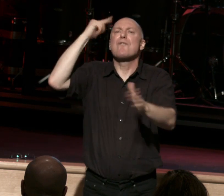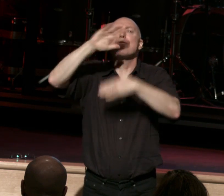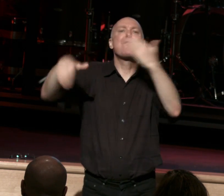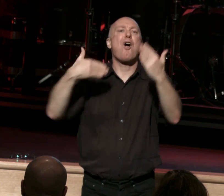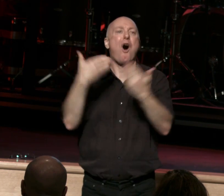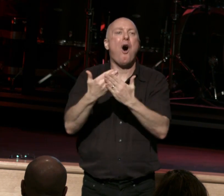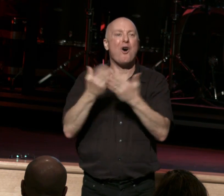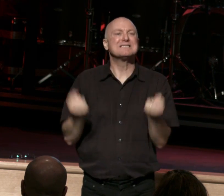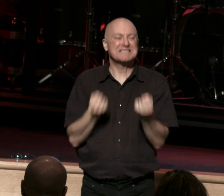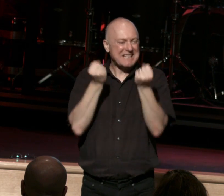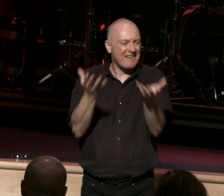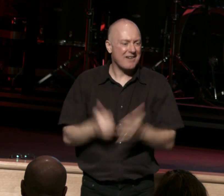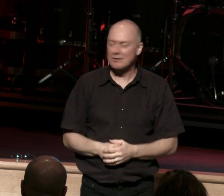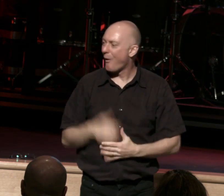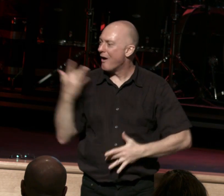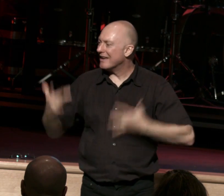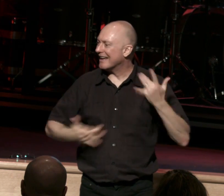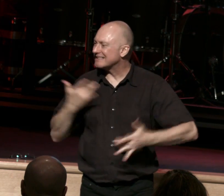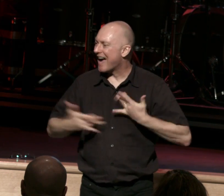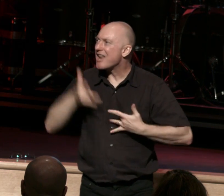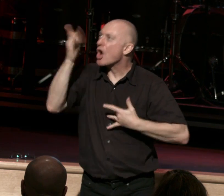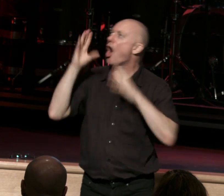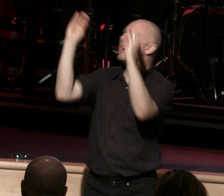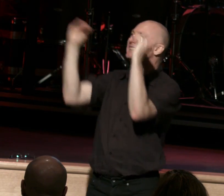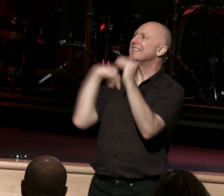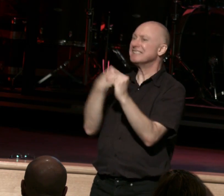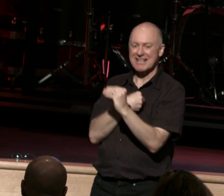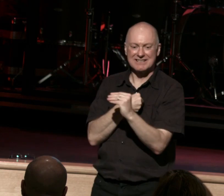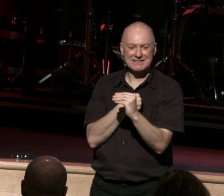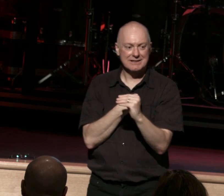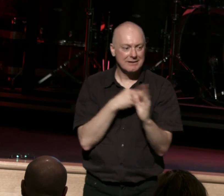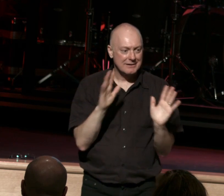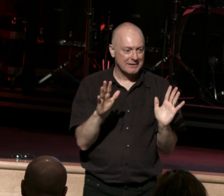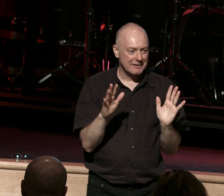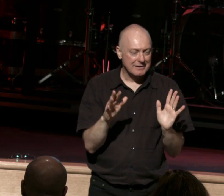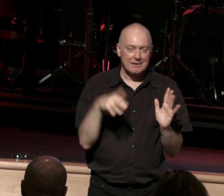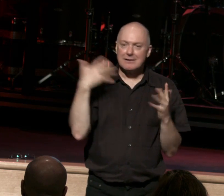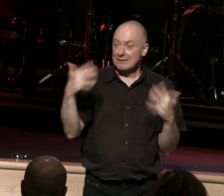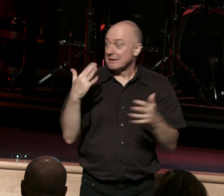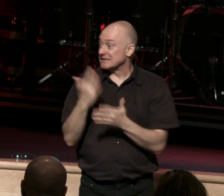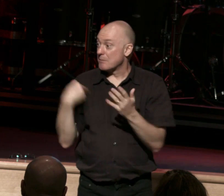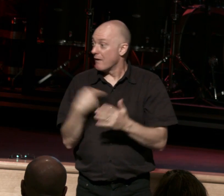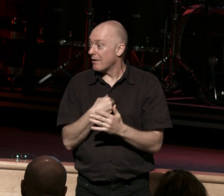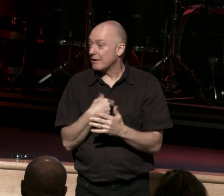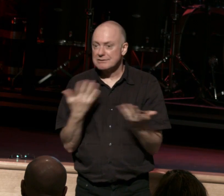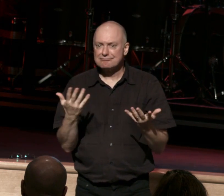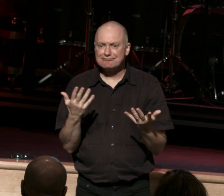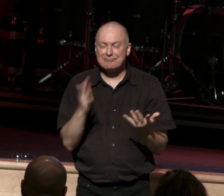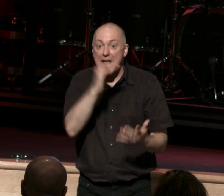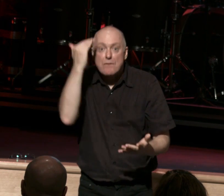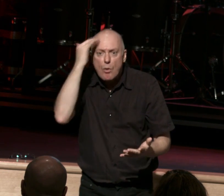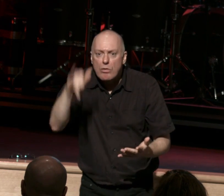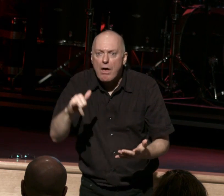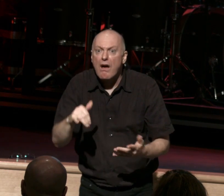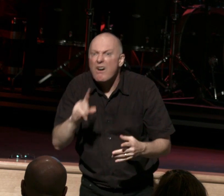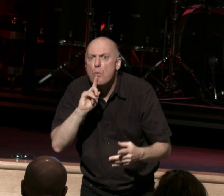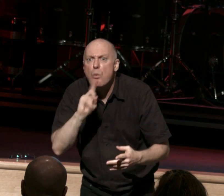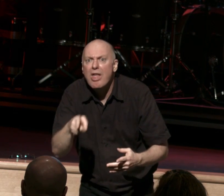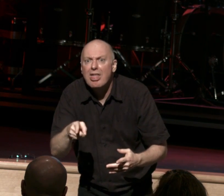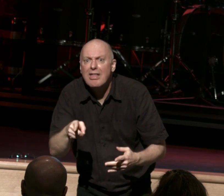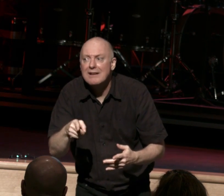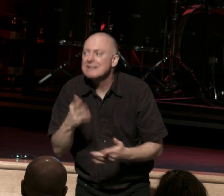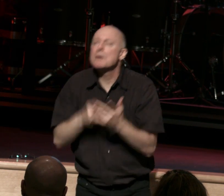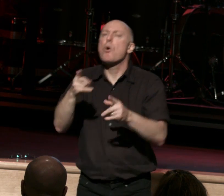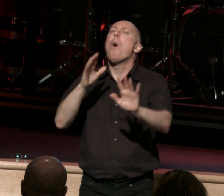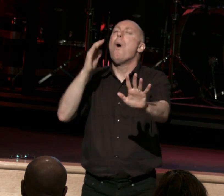for all sacrifice. Excited for God to teach us as we do that. Again, theology some of us have never maybe known before,